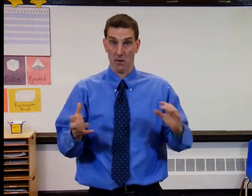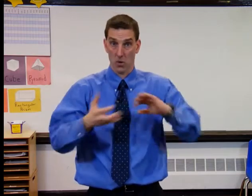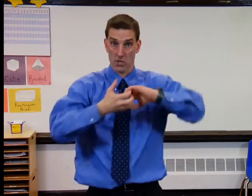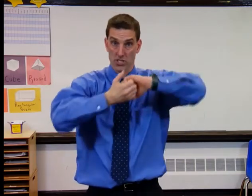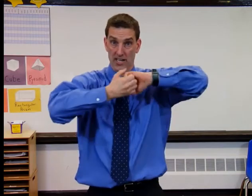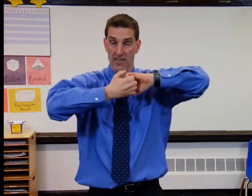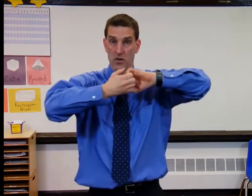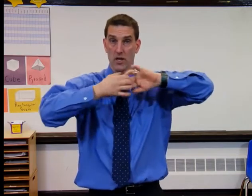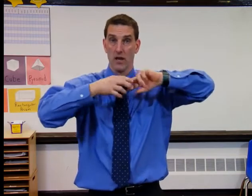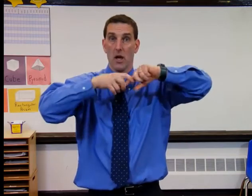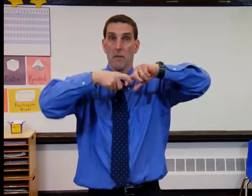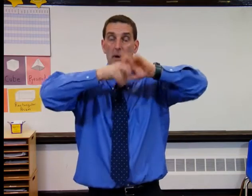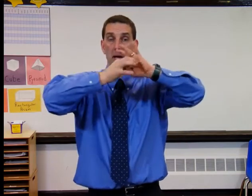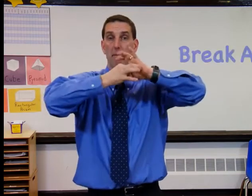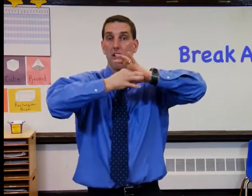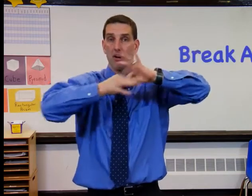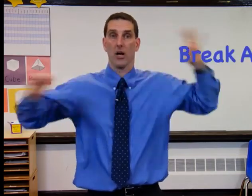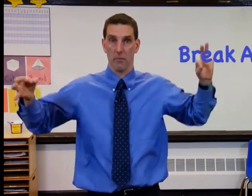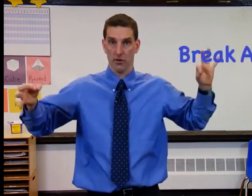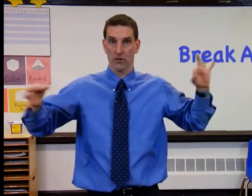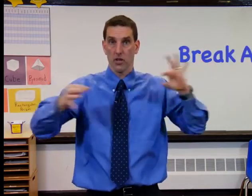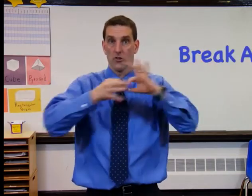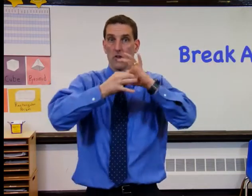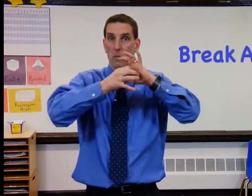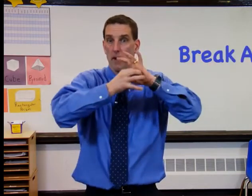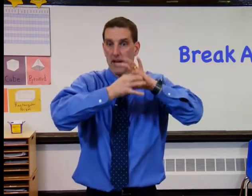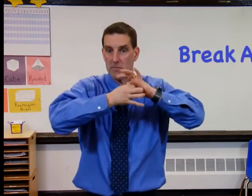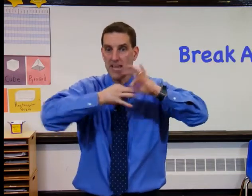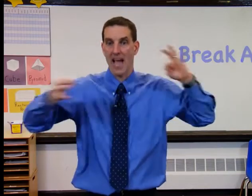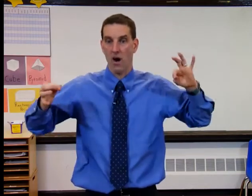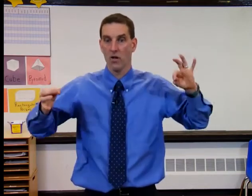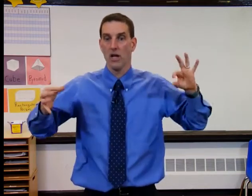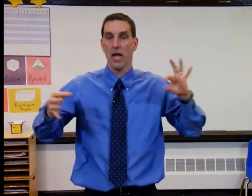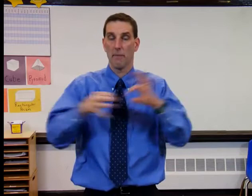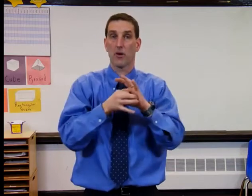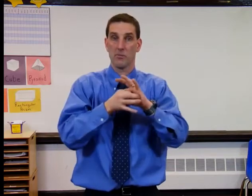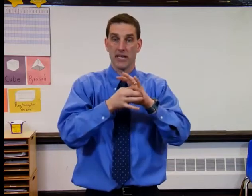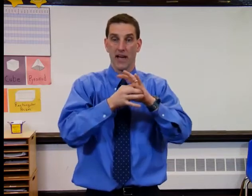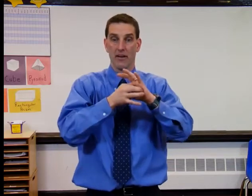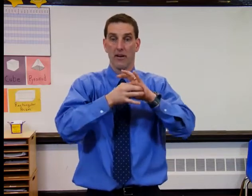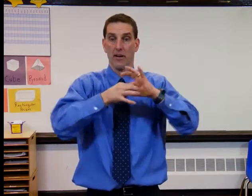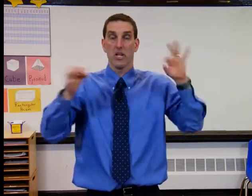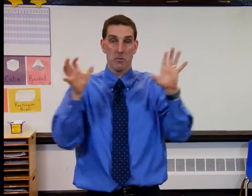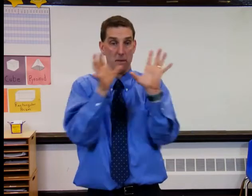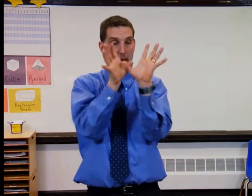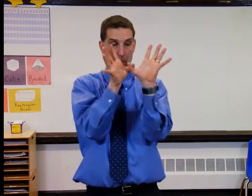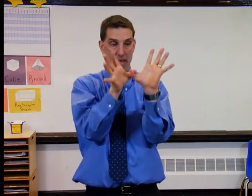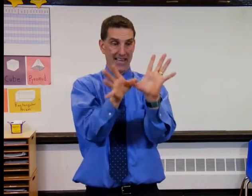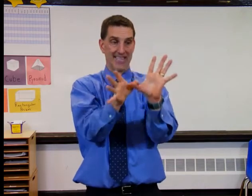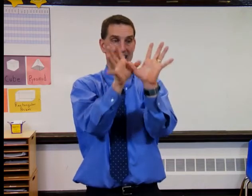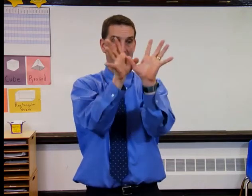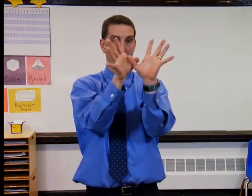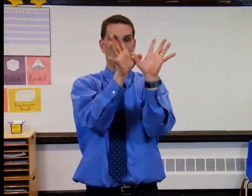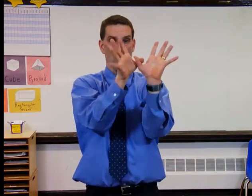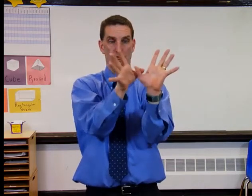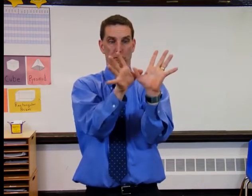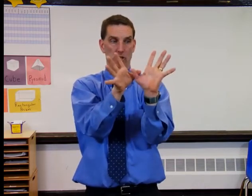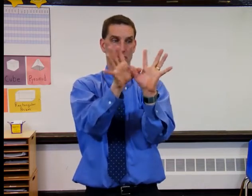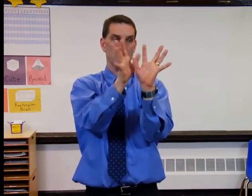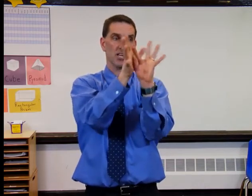is this idea that you can break apart numbers. So you can break them down and put them together. You might be able to make a 10, 4 and 6,